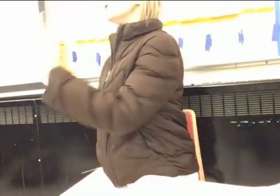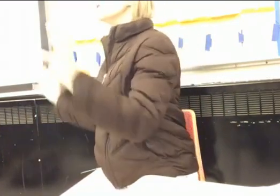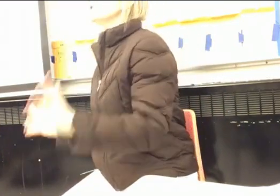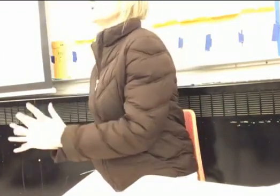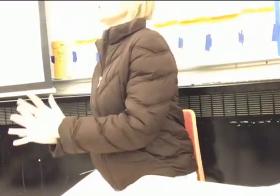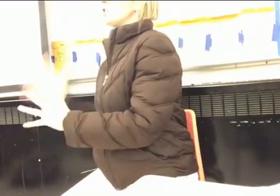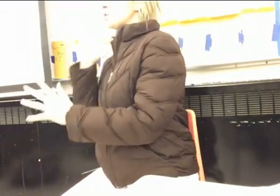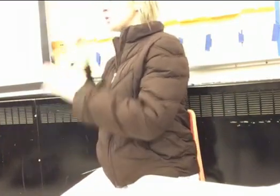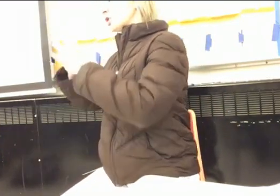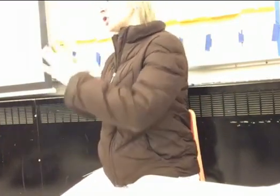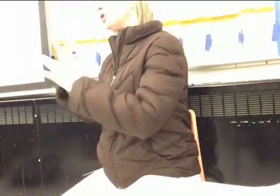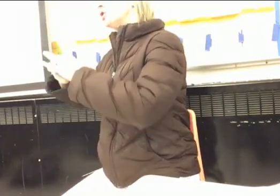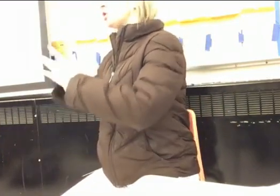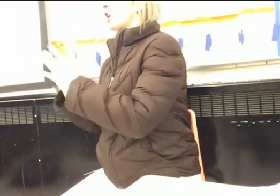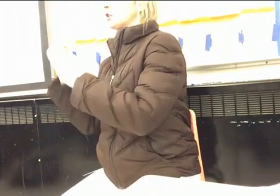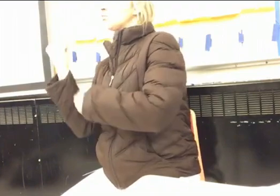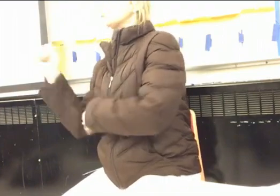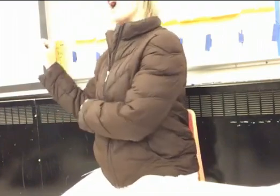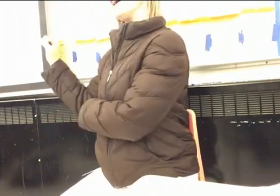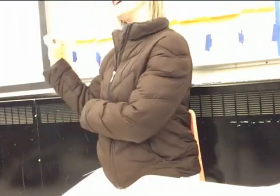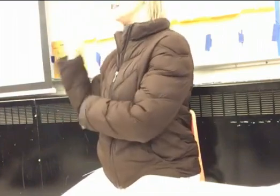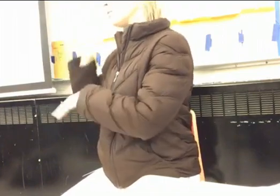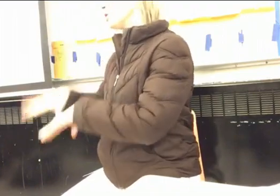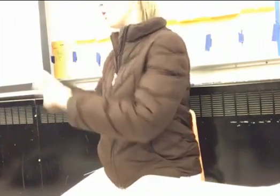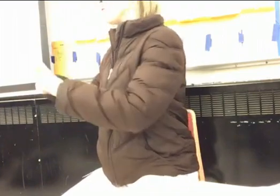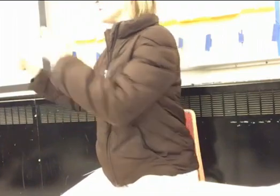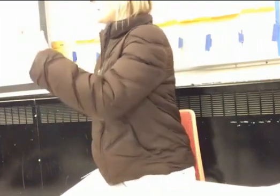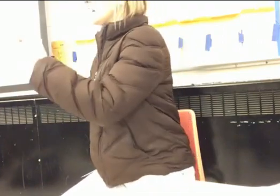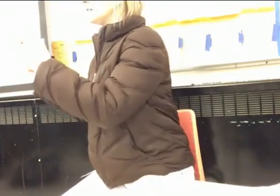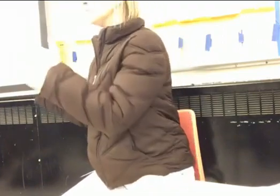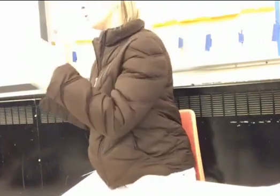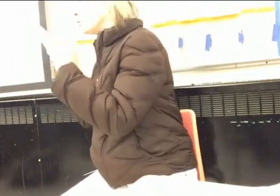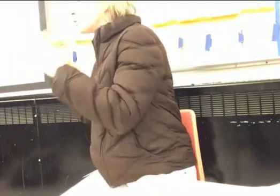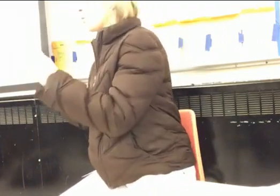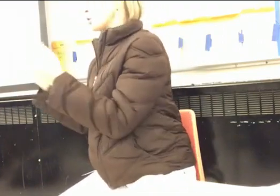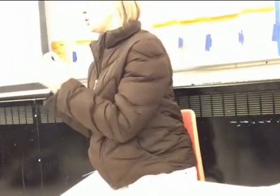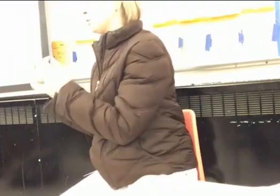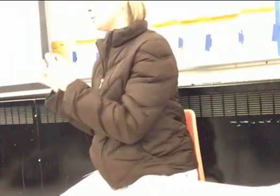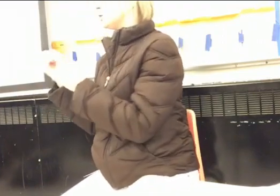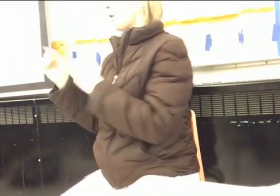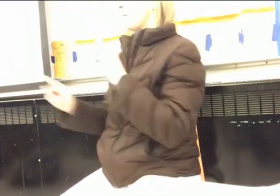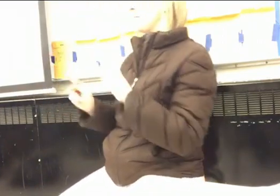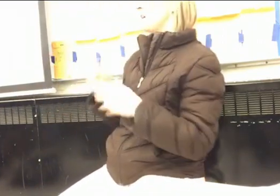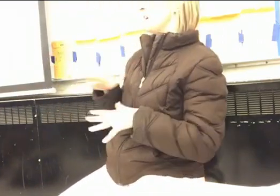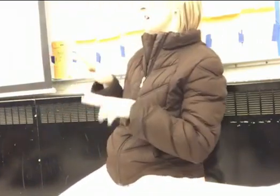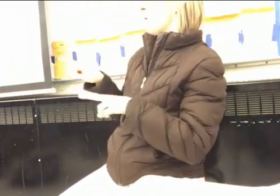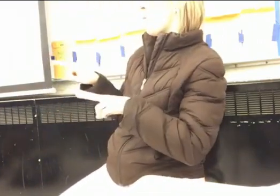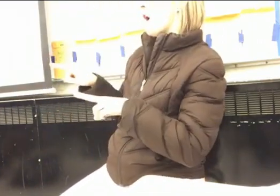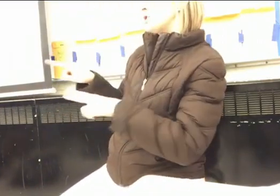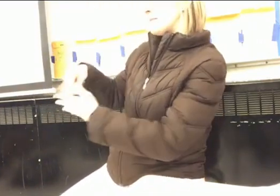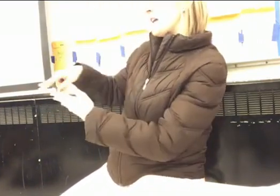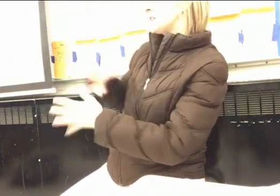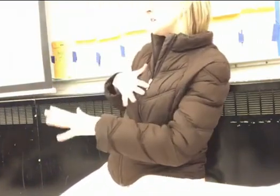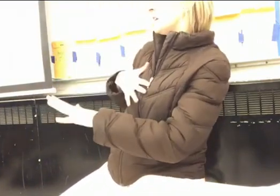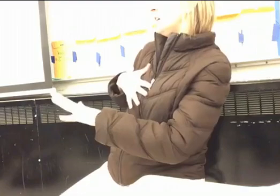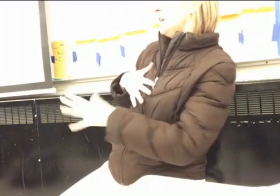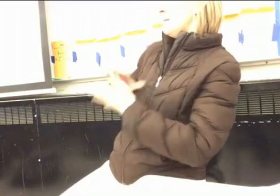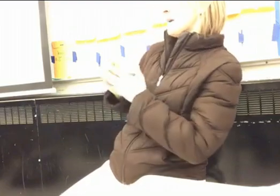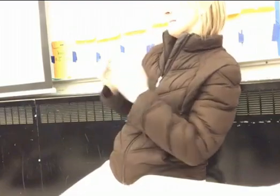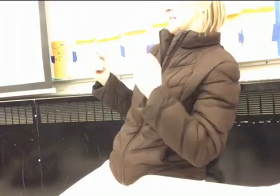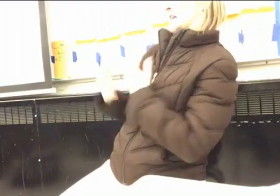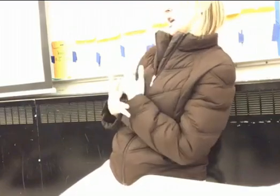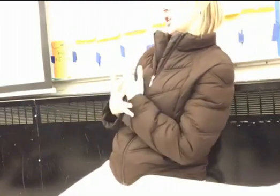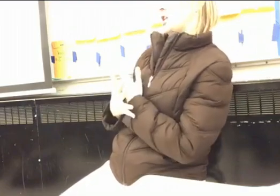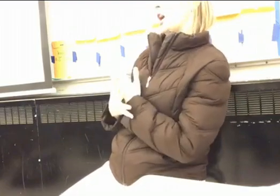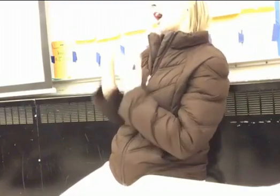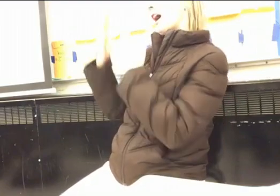are going to start a riot. They're going to try to overtake people. Who knows what they're going to do? And people begin to get scared. Unfortunately, this is